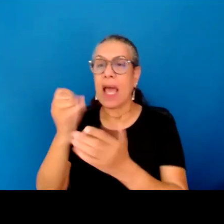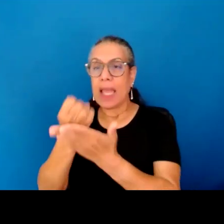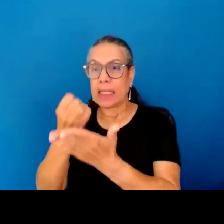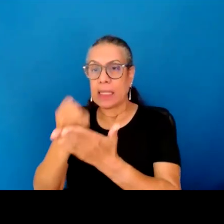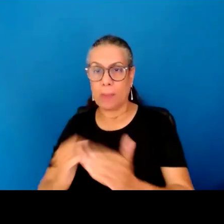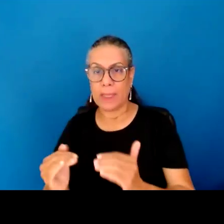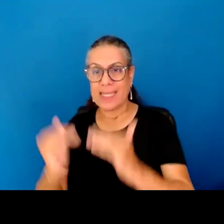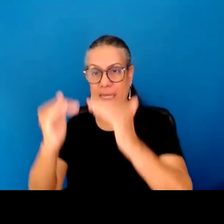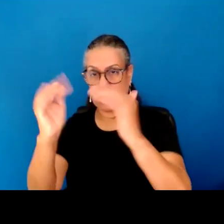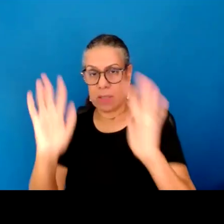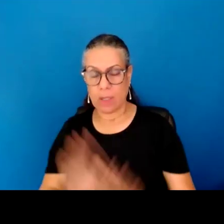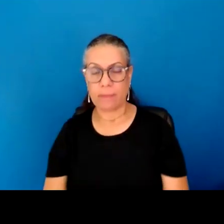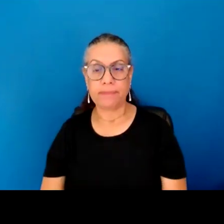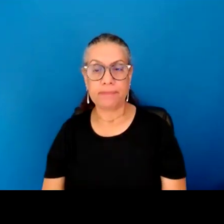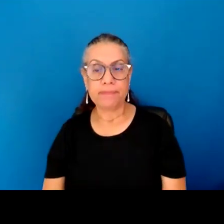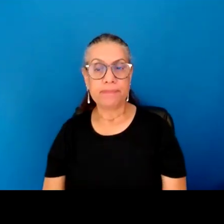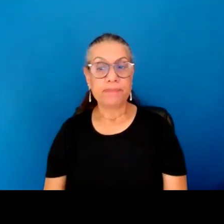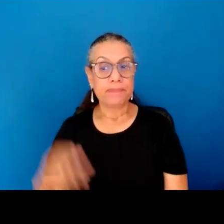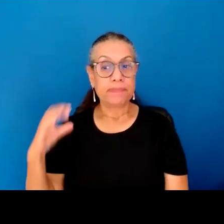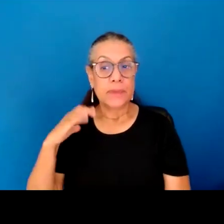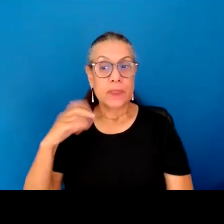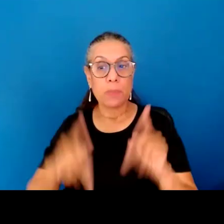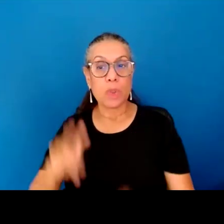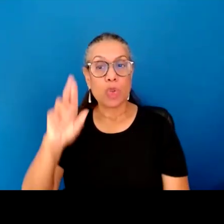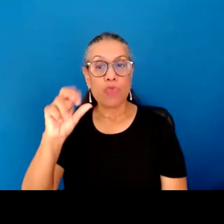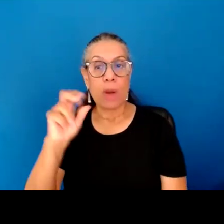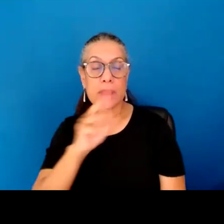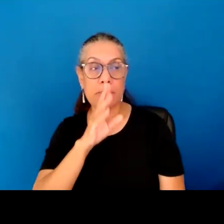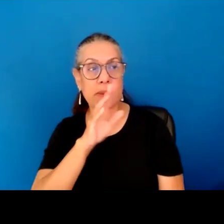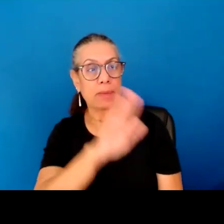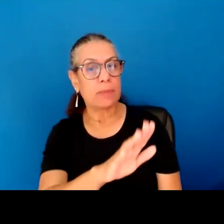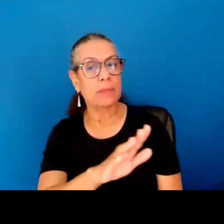Thank you, Colin and Monica. So the intent